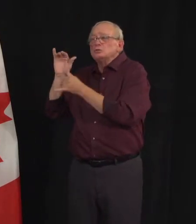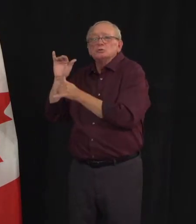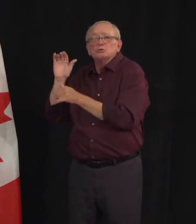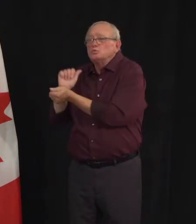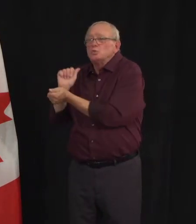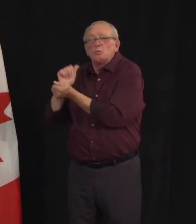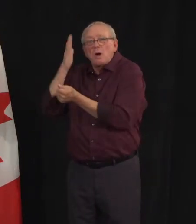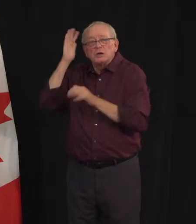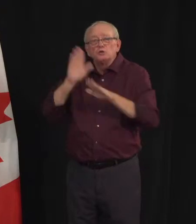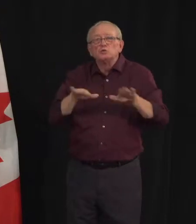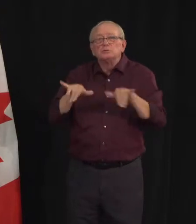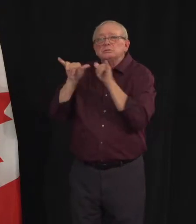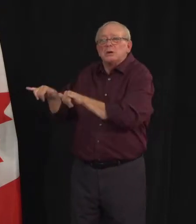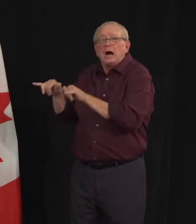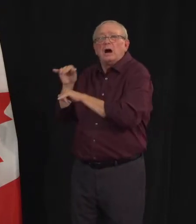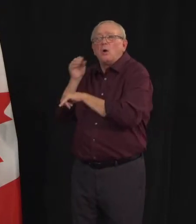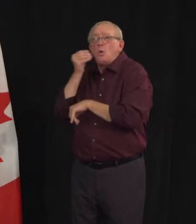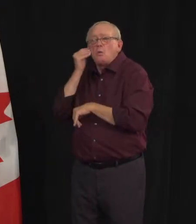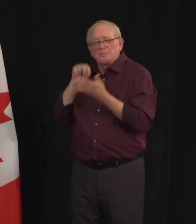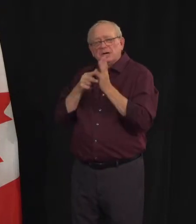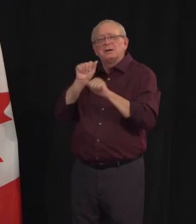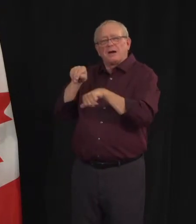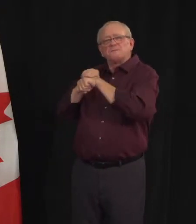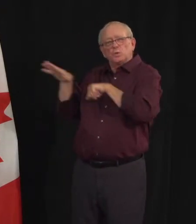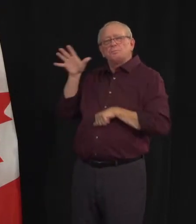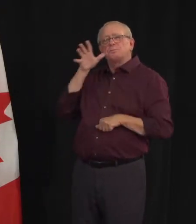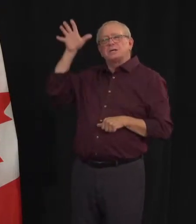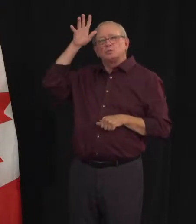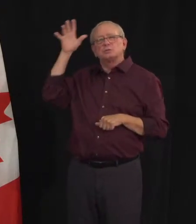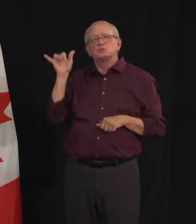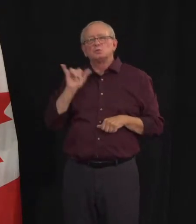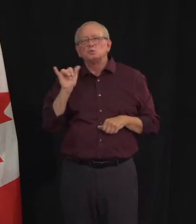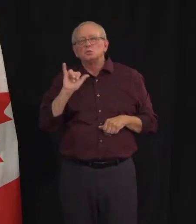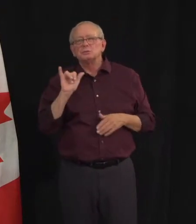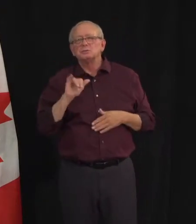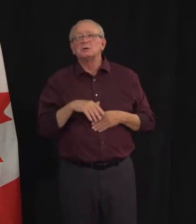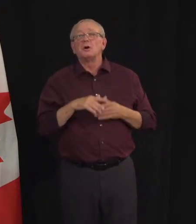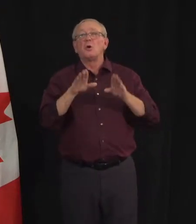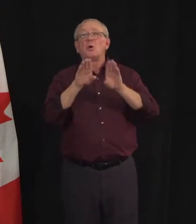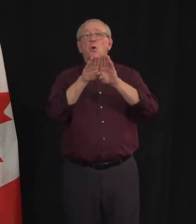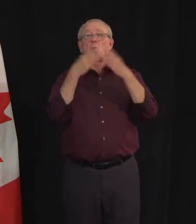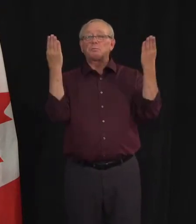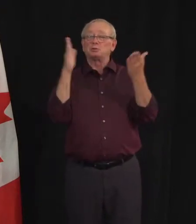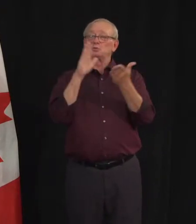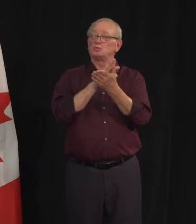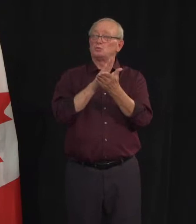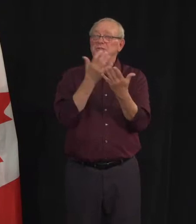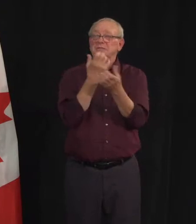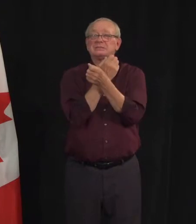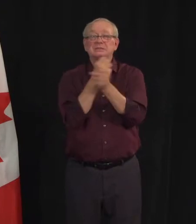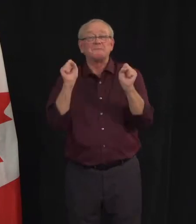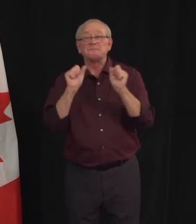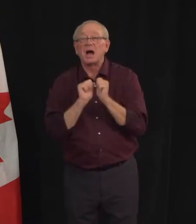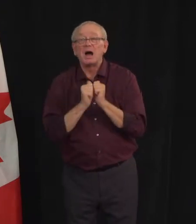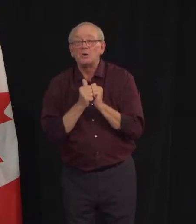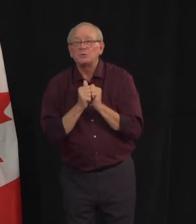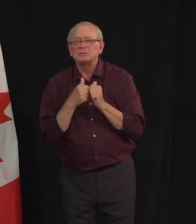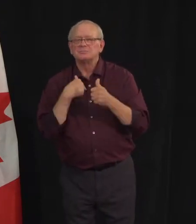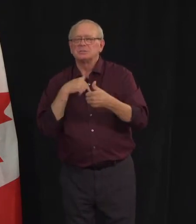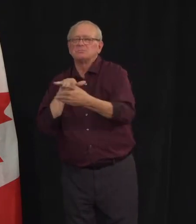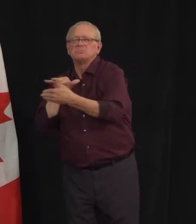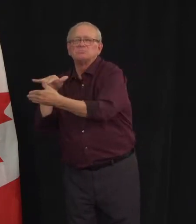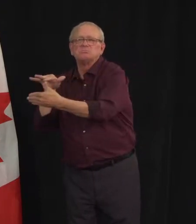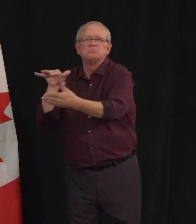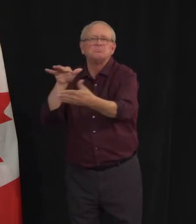is clear. To open schools safely, my recommendations were based on a review of all available evidence,